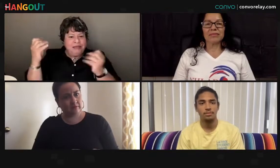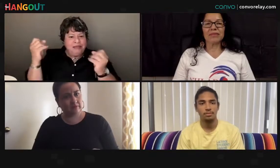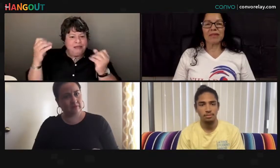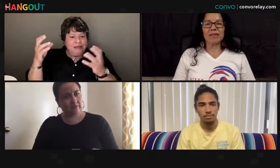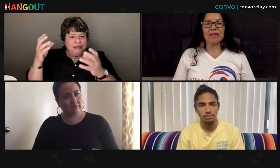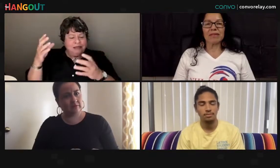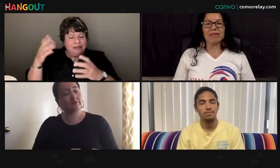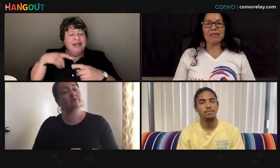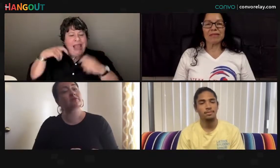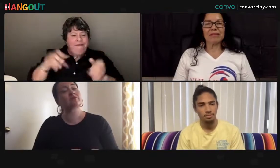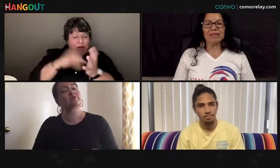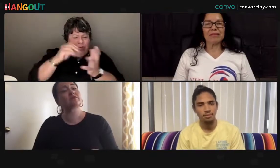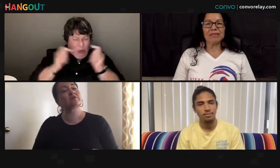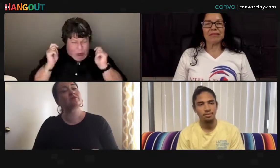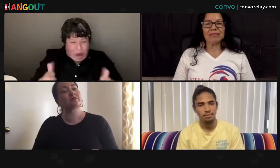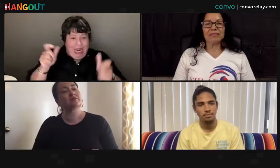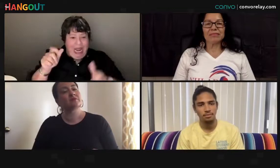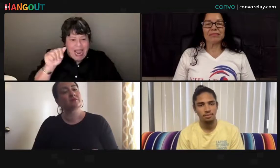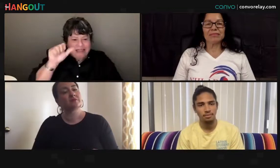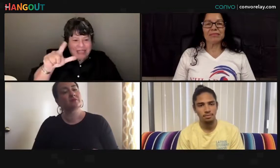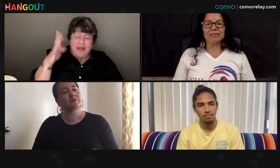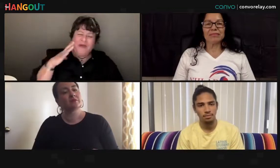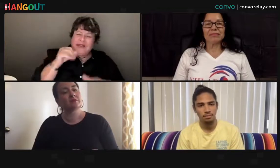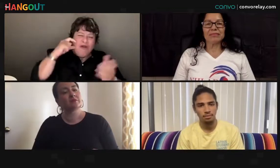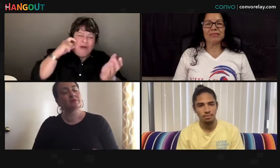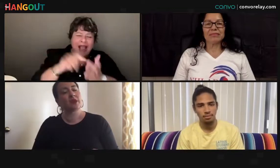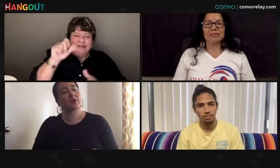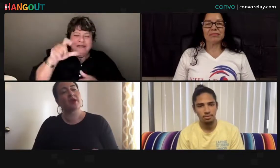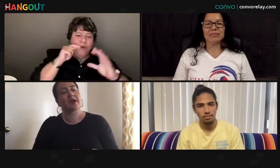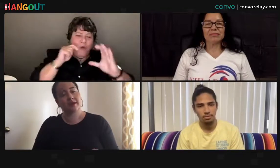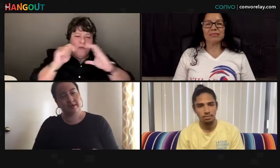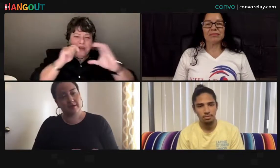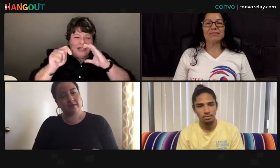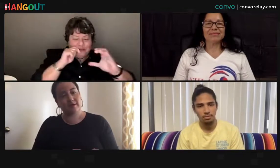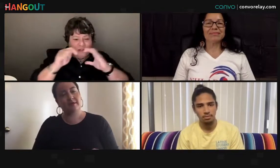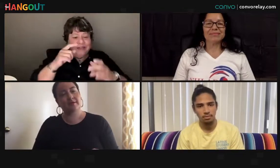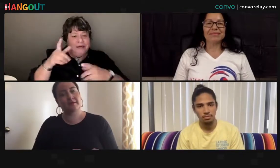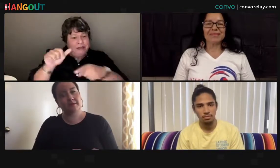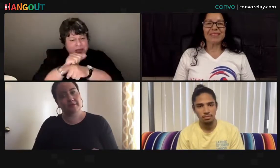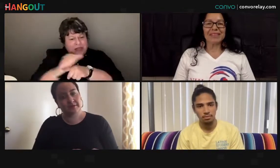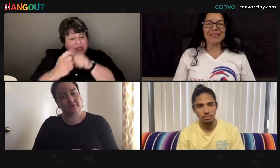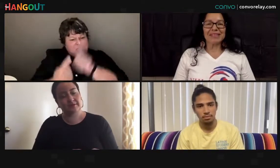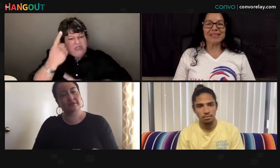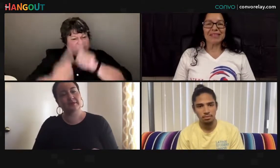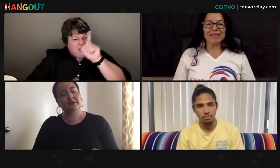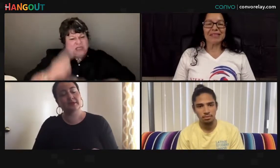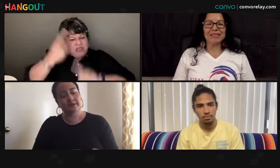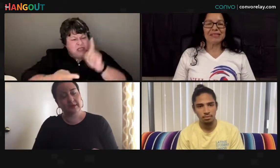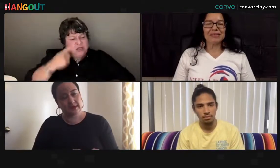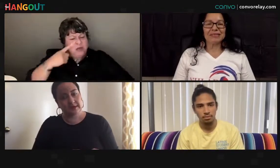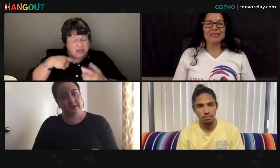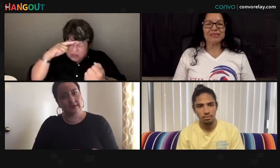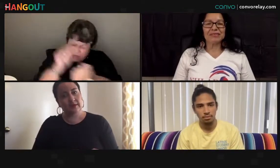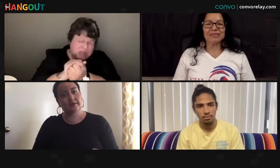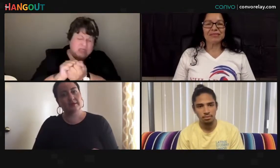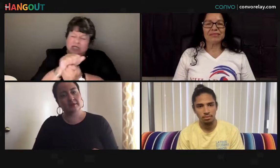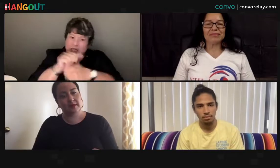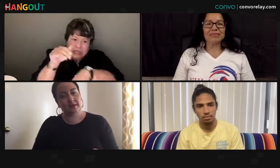over to make me not sign in my Spanish signs, or they wanted me just